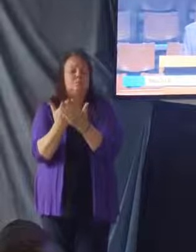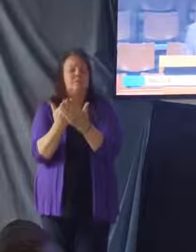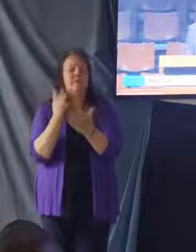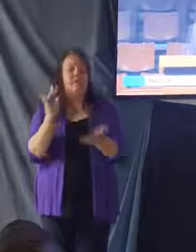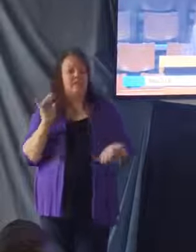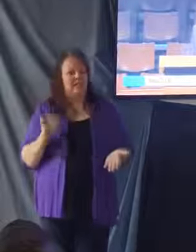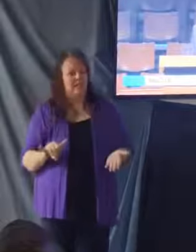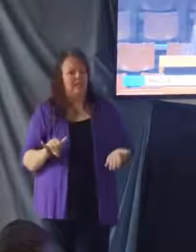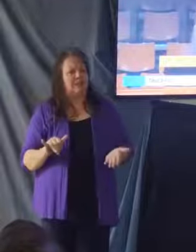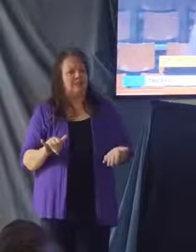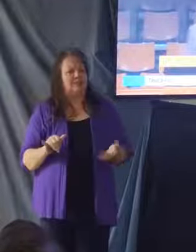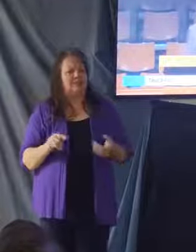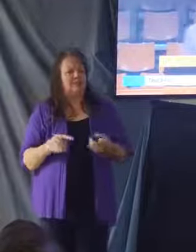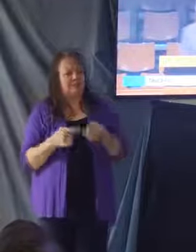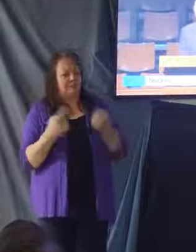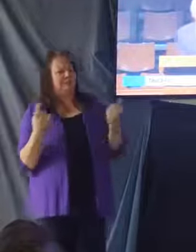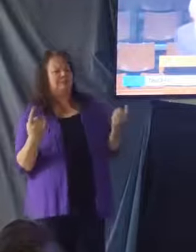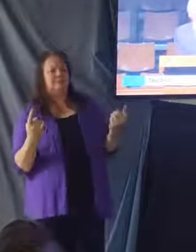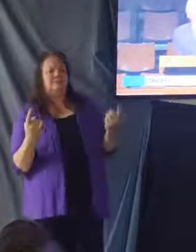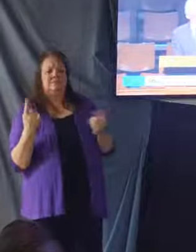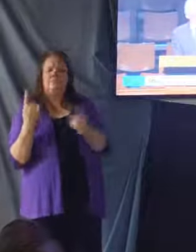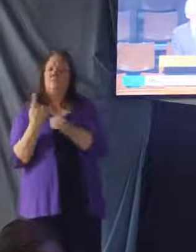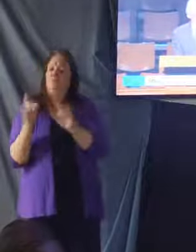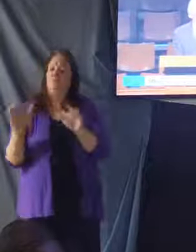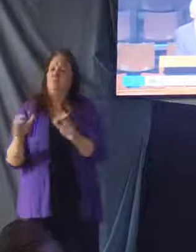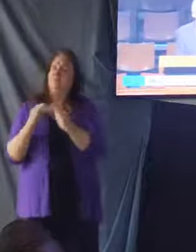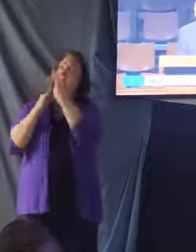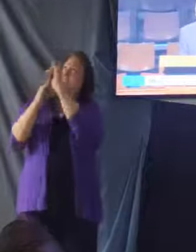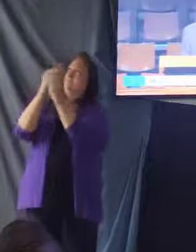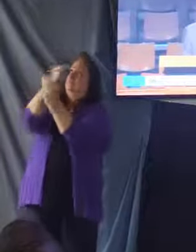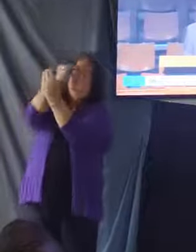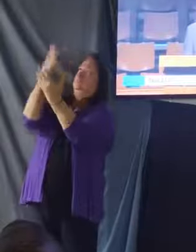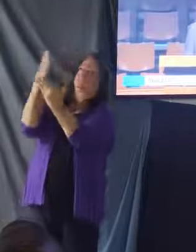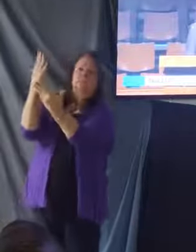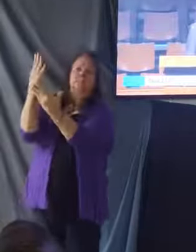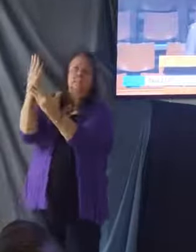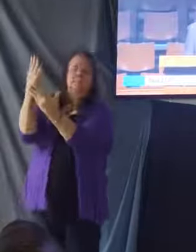That's the other side, righteously and godly.